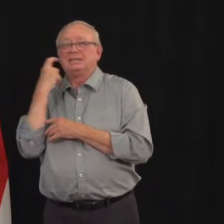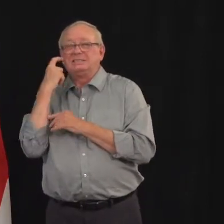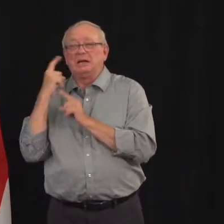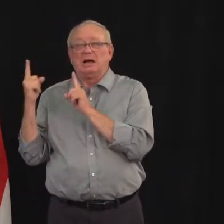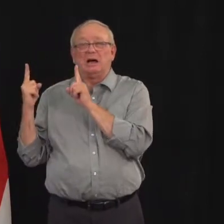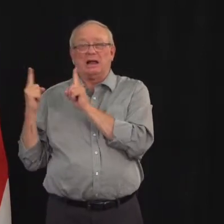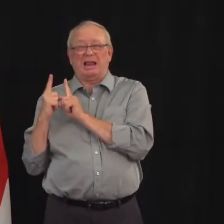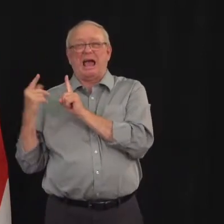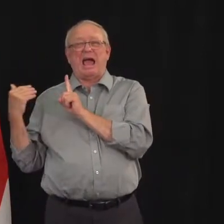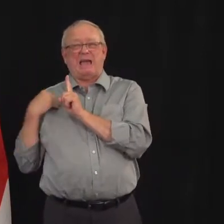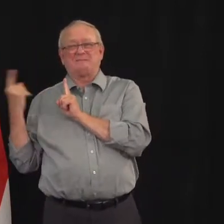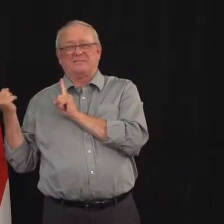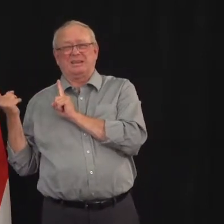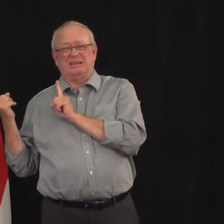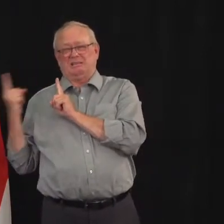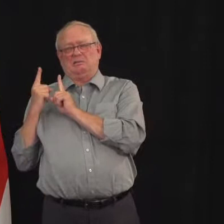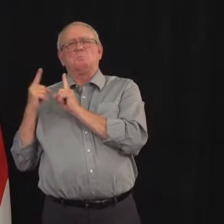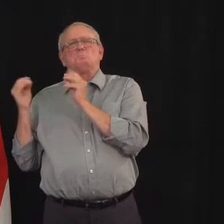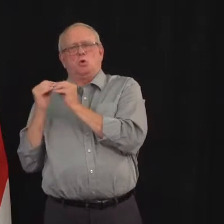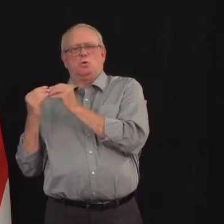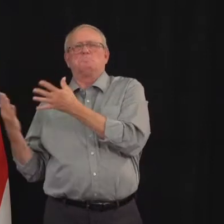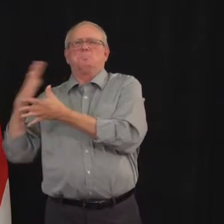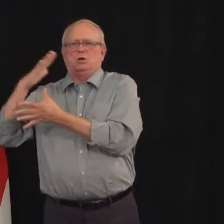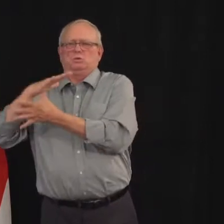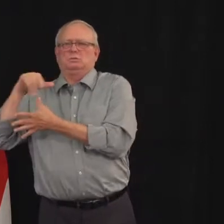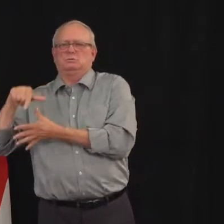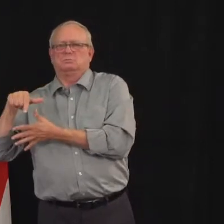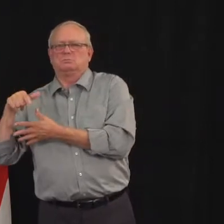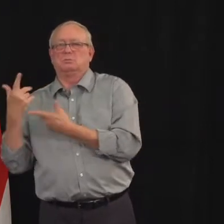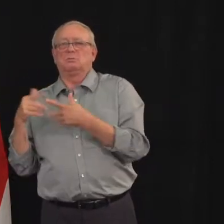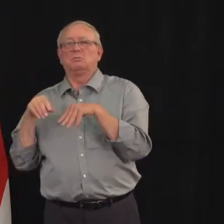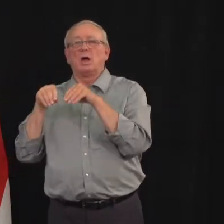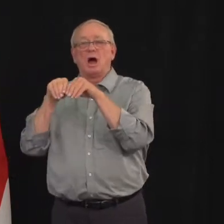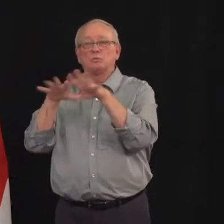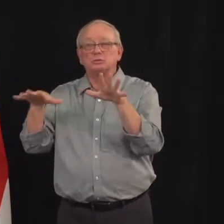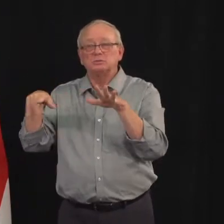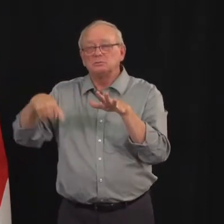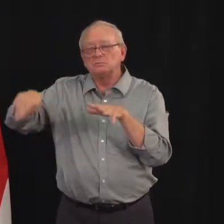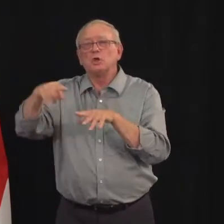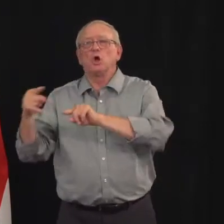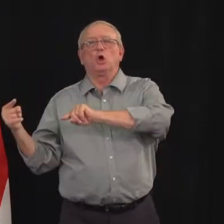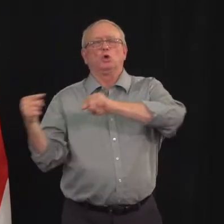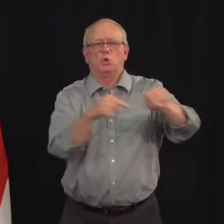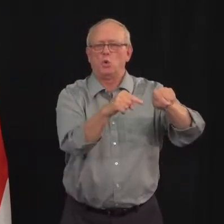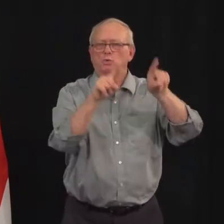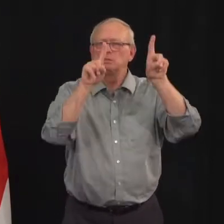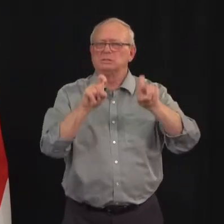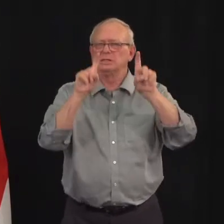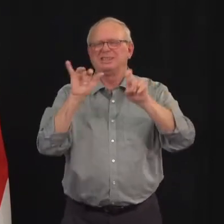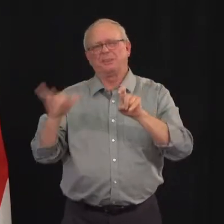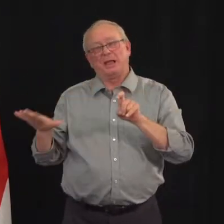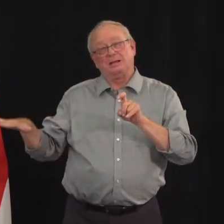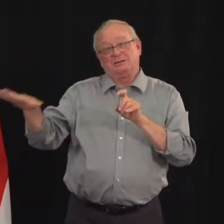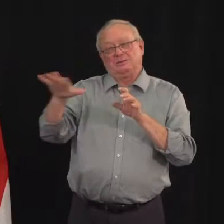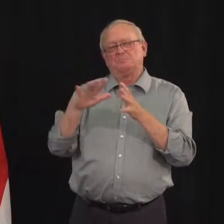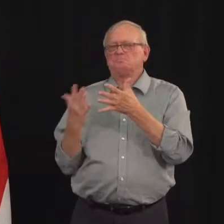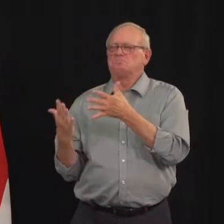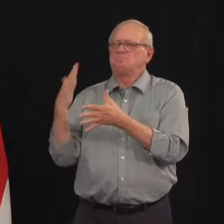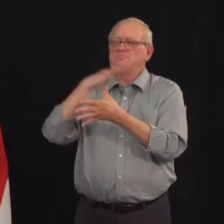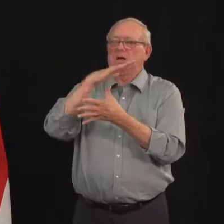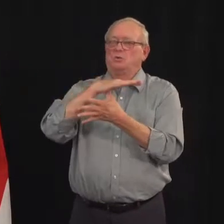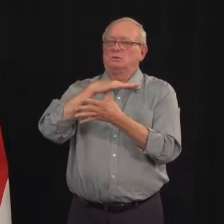that is done as soon as possible, and that positive results are the ones that are fast-tracked as a priority